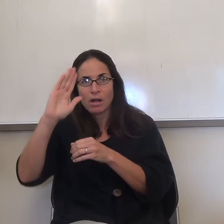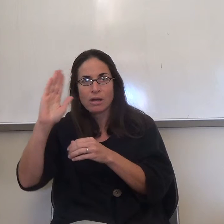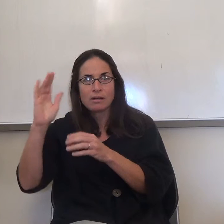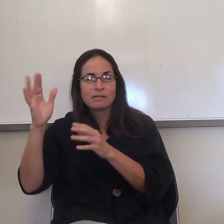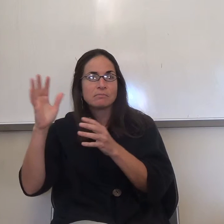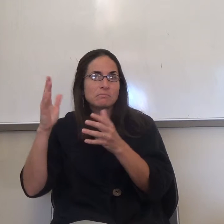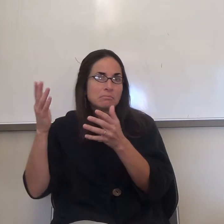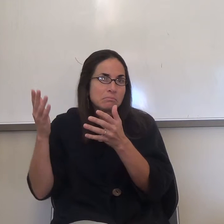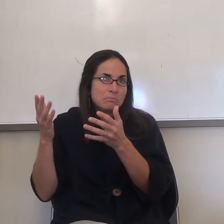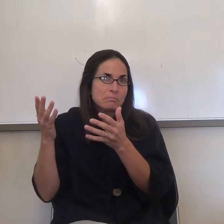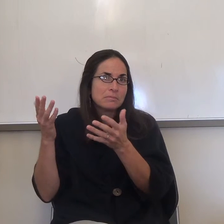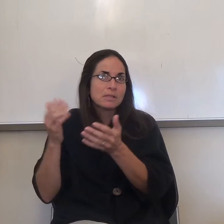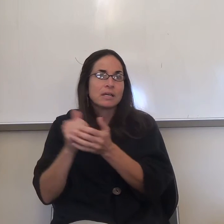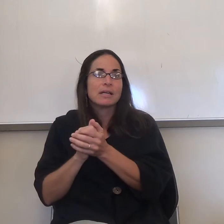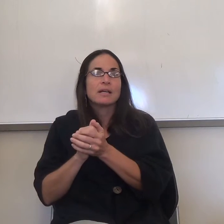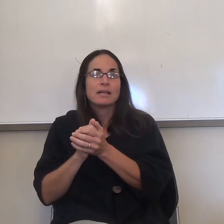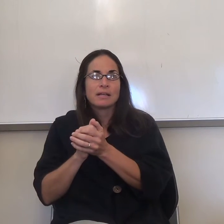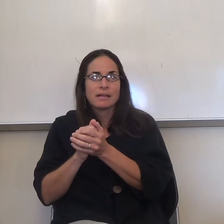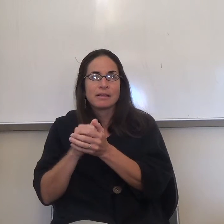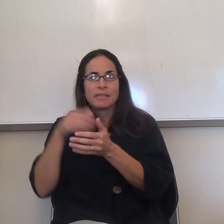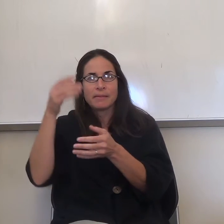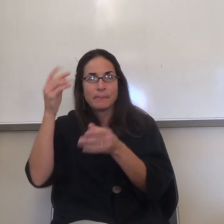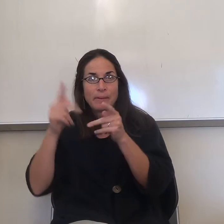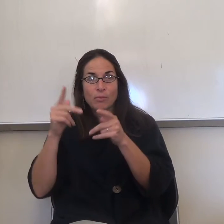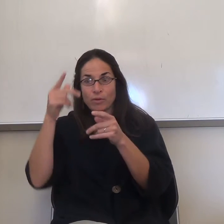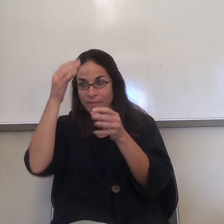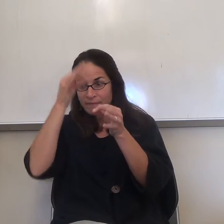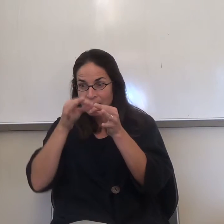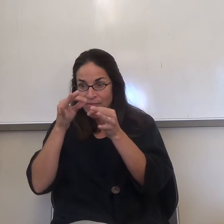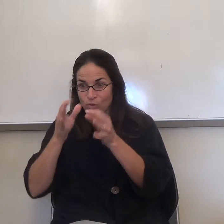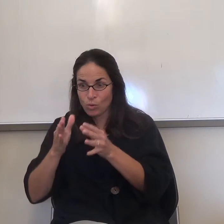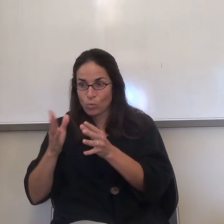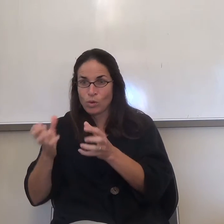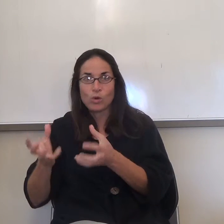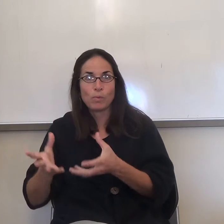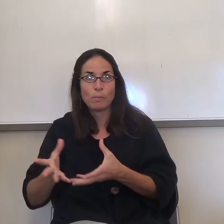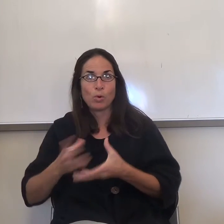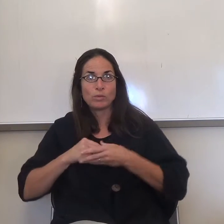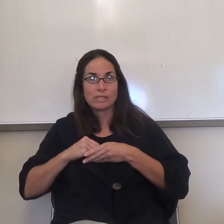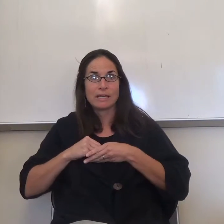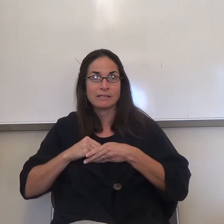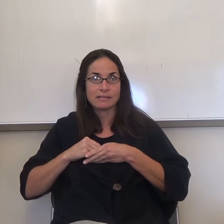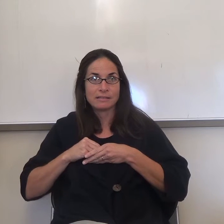And the faithful would want to possess, their,